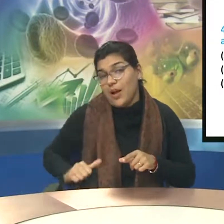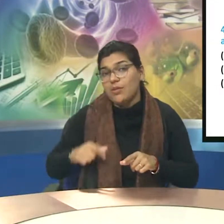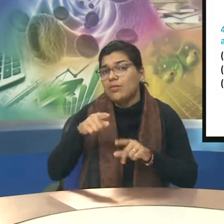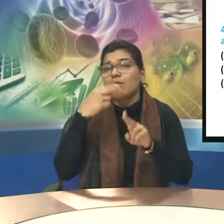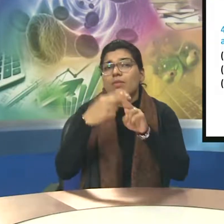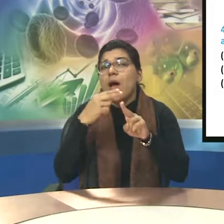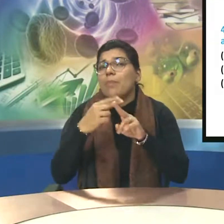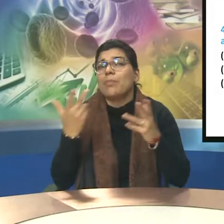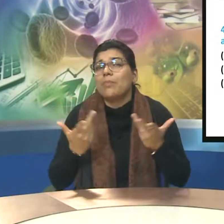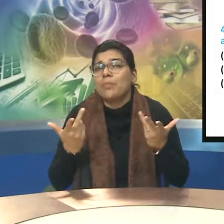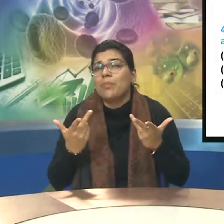variations